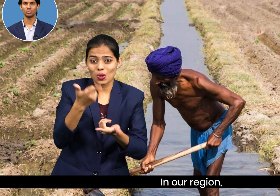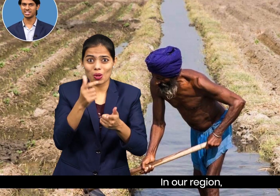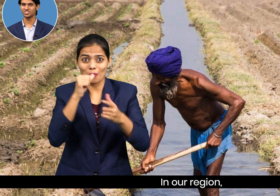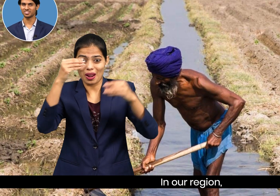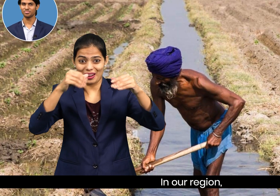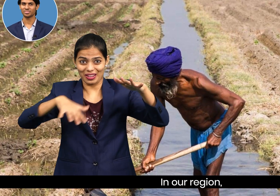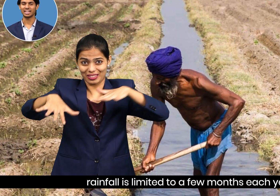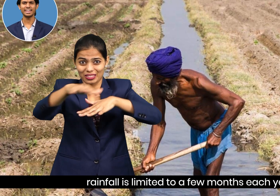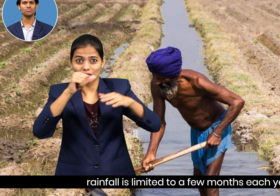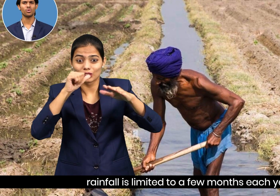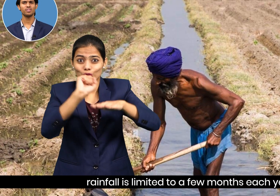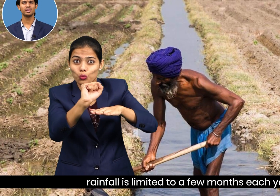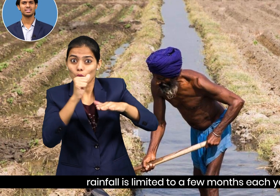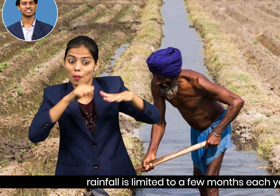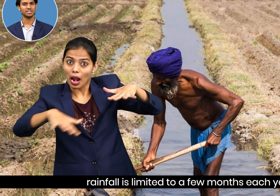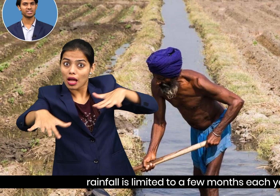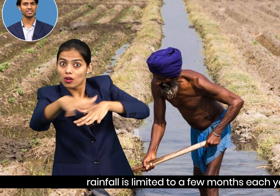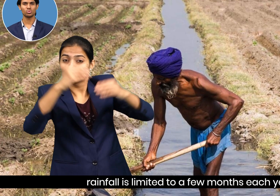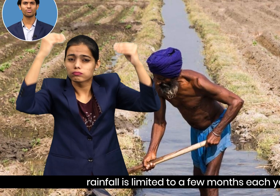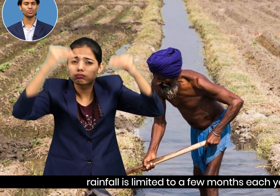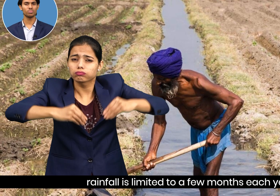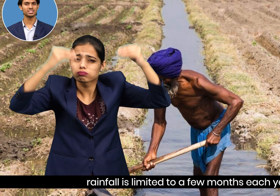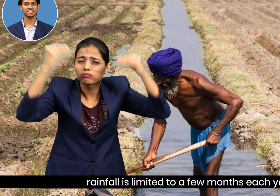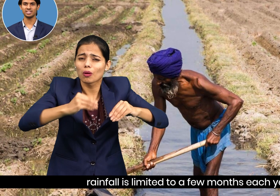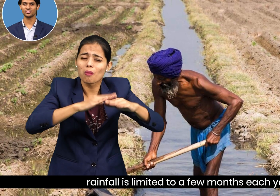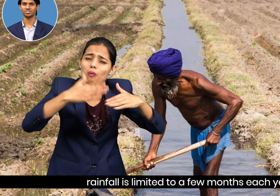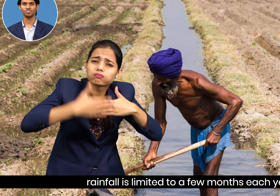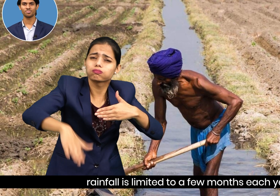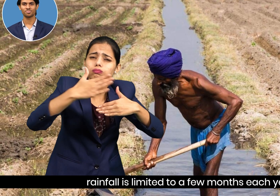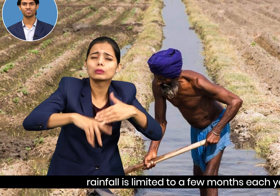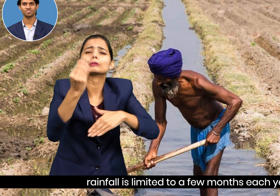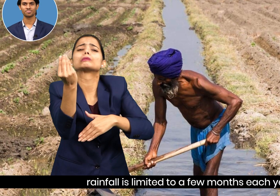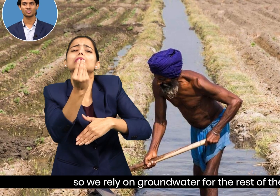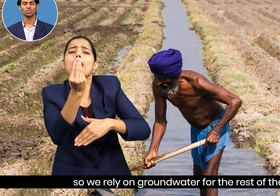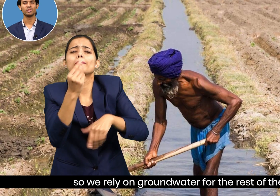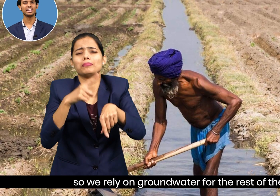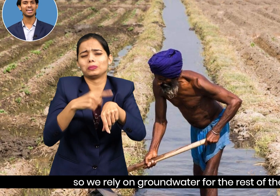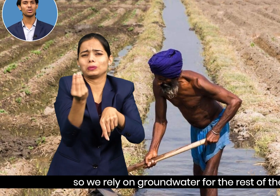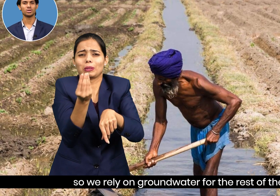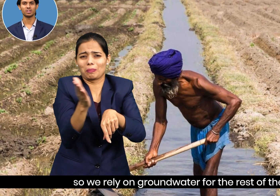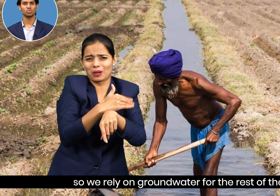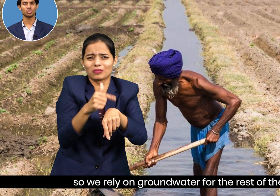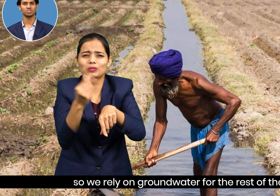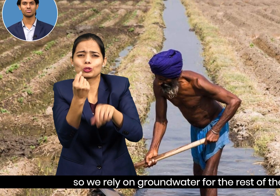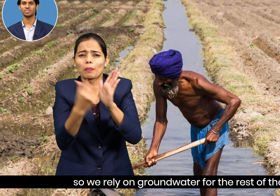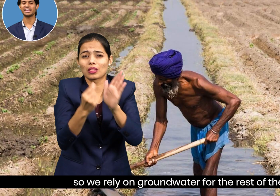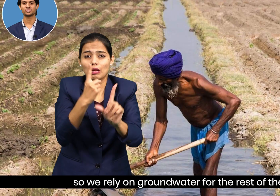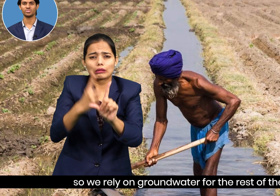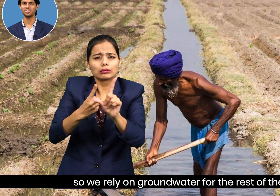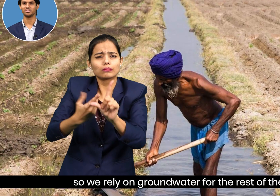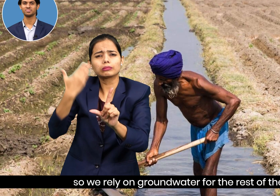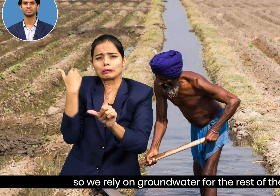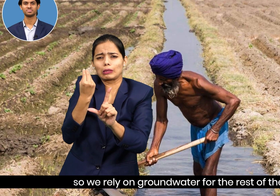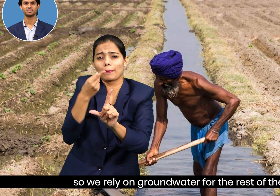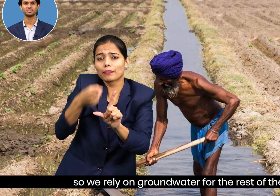In our region, rainfall is limited to a few months each year, so we rely on groundwater for the rest